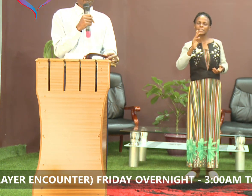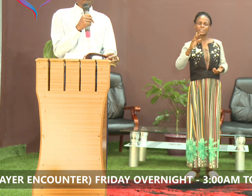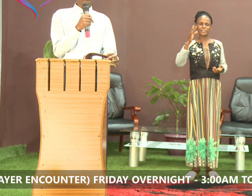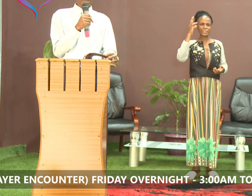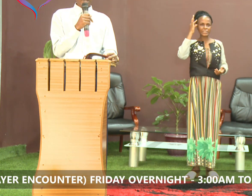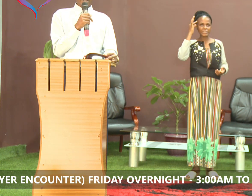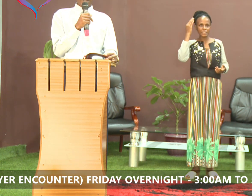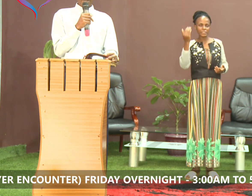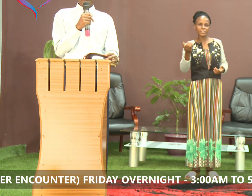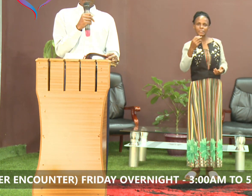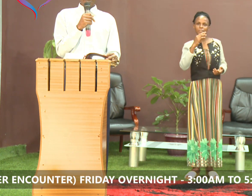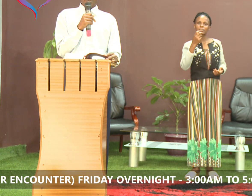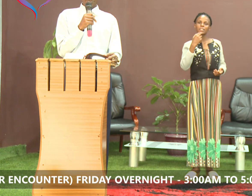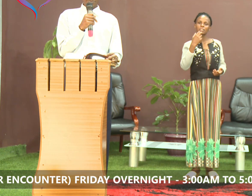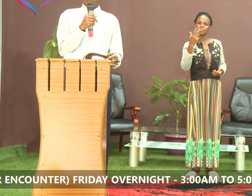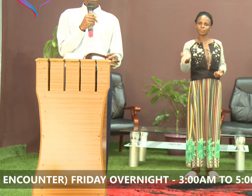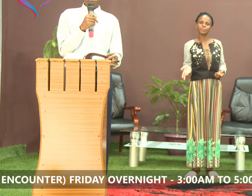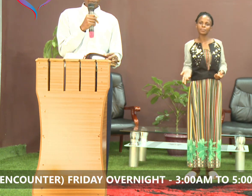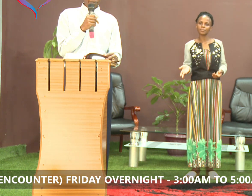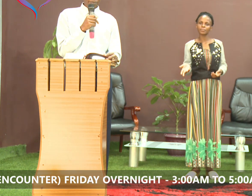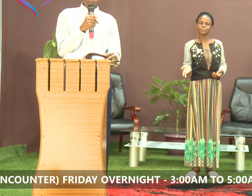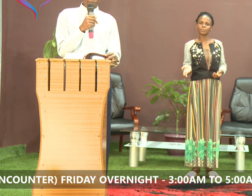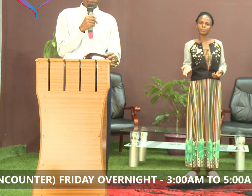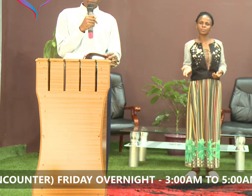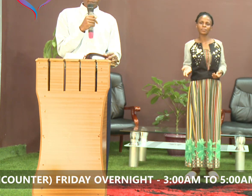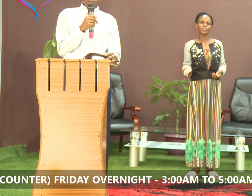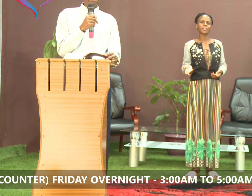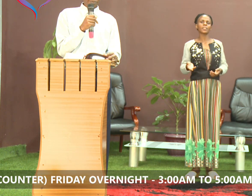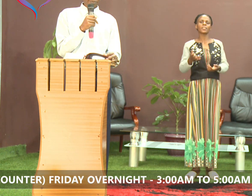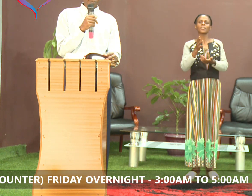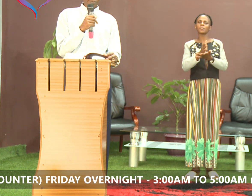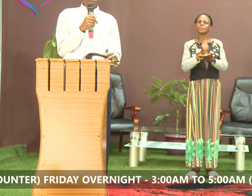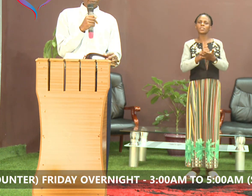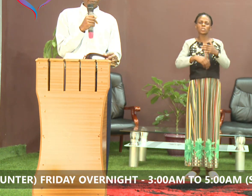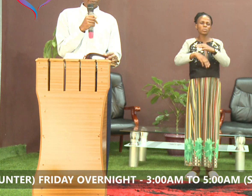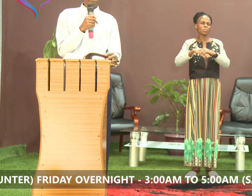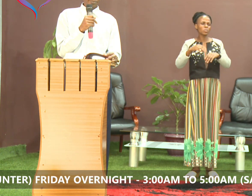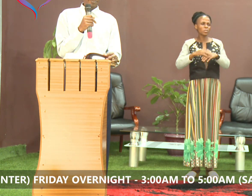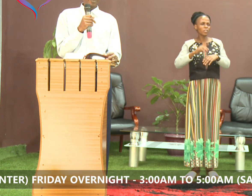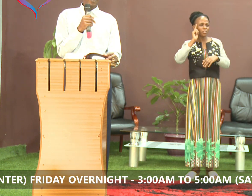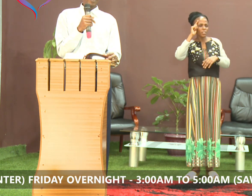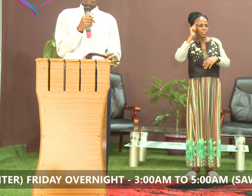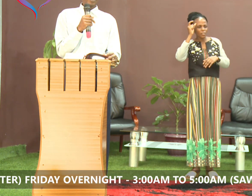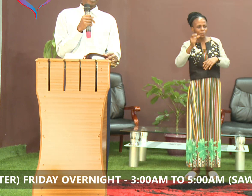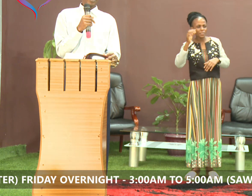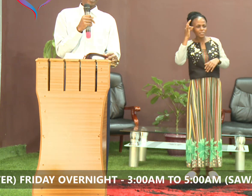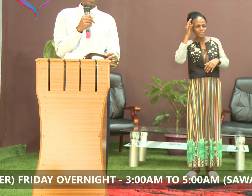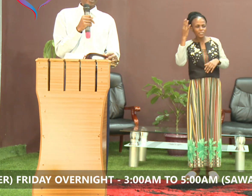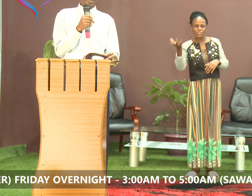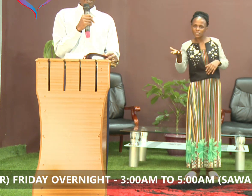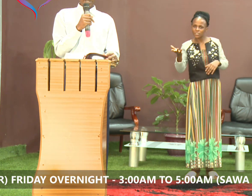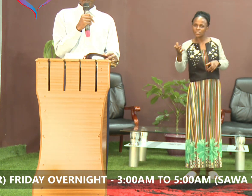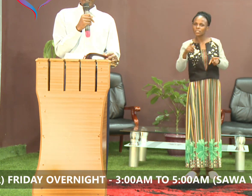n'ogenda mu bulalu ogenda kati alaluse. Because we don't expect omuntu okwogera omulwadde ng'ayogera